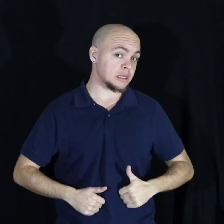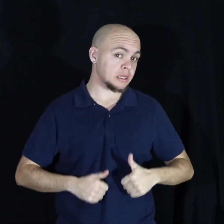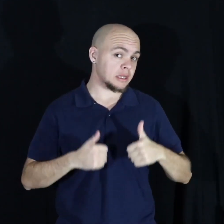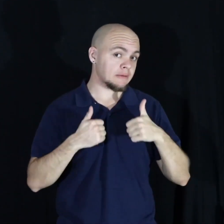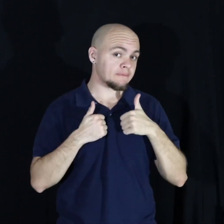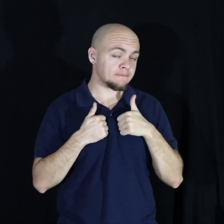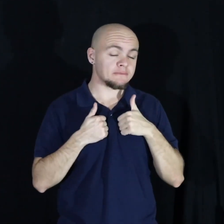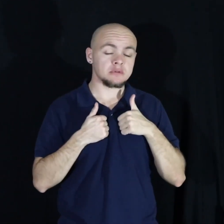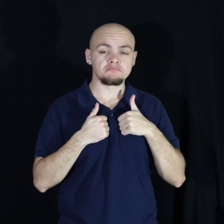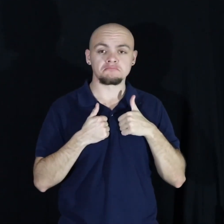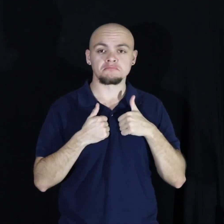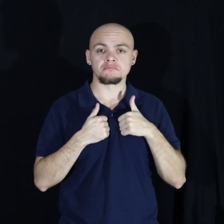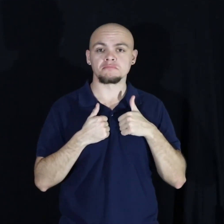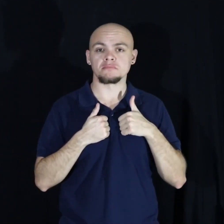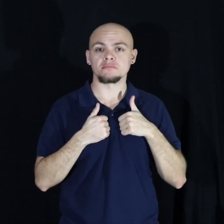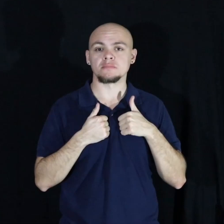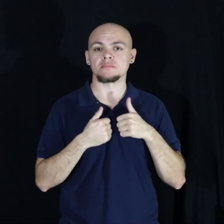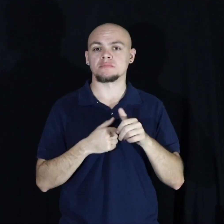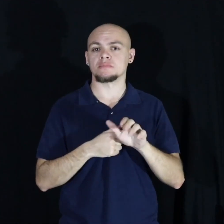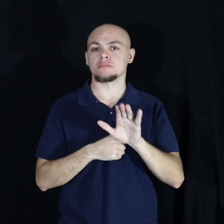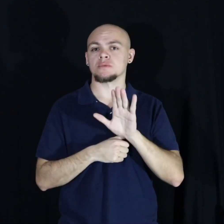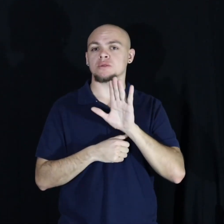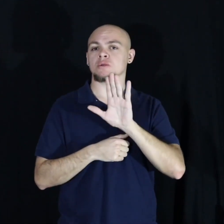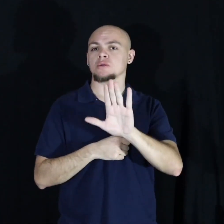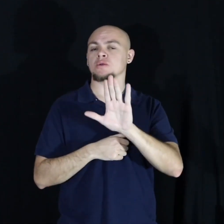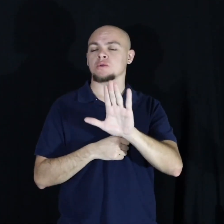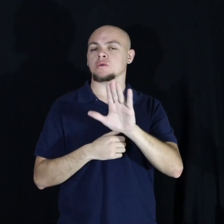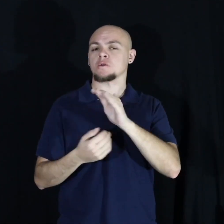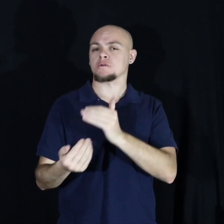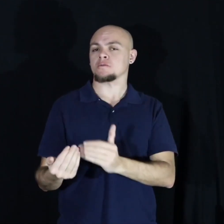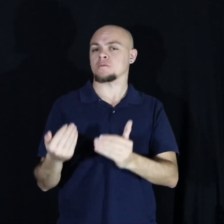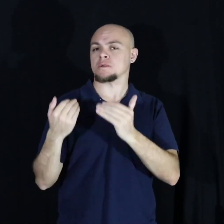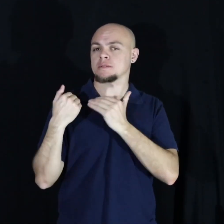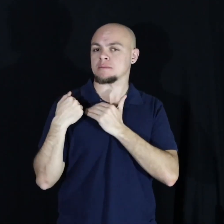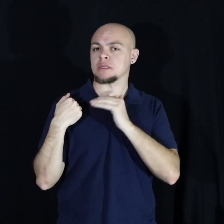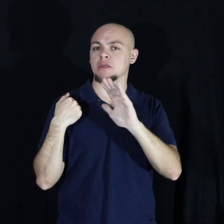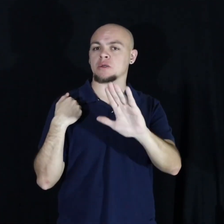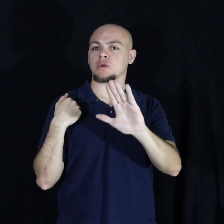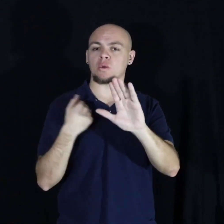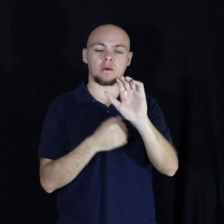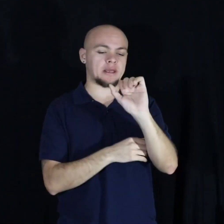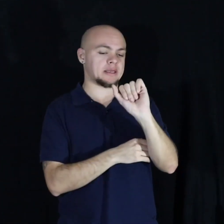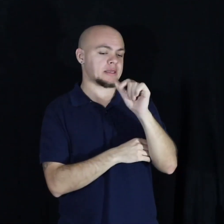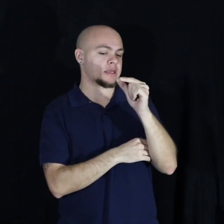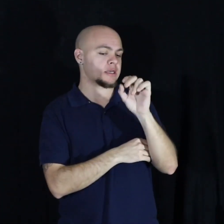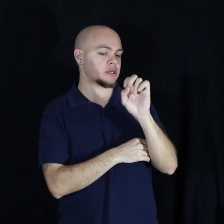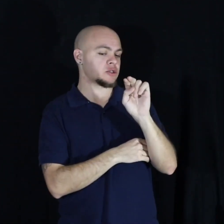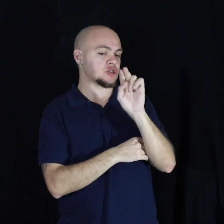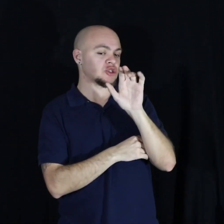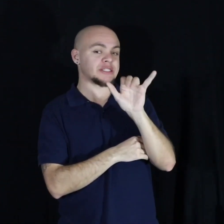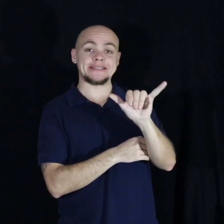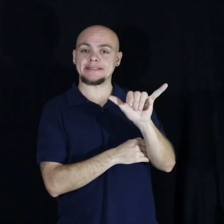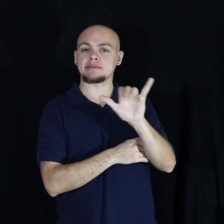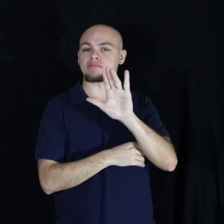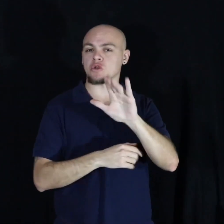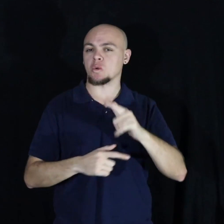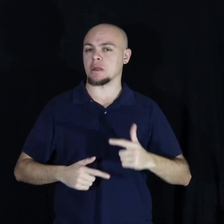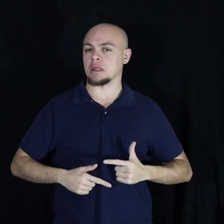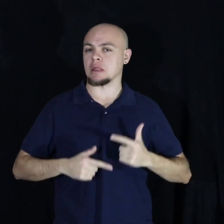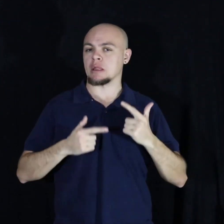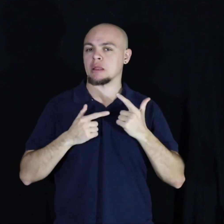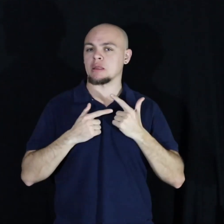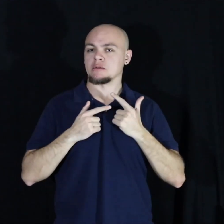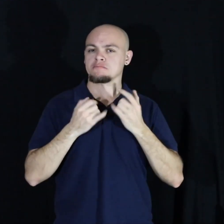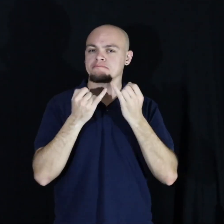want to take ownership of your responsibility, your agency over your life. So see,